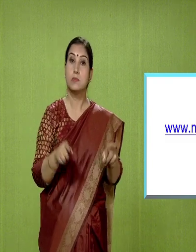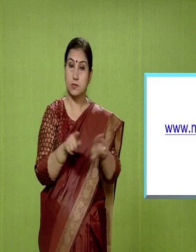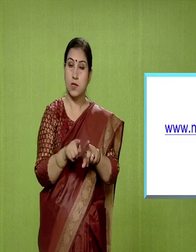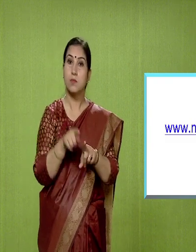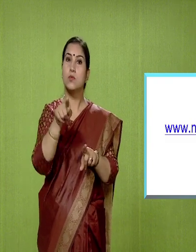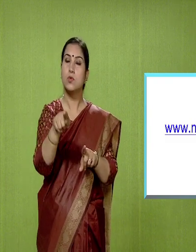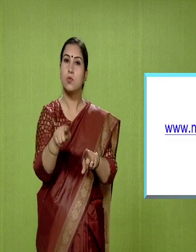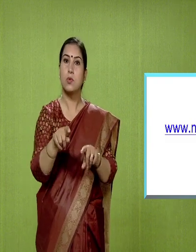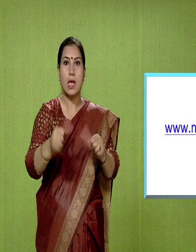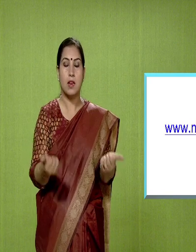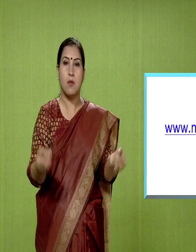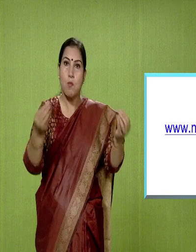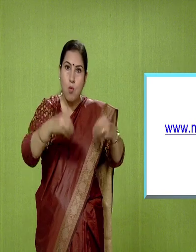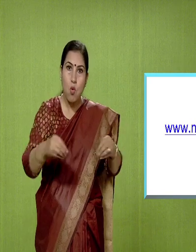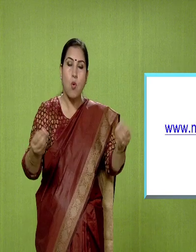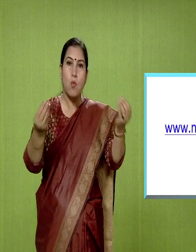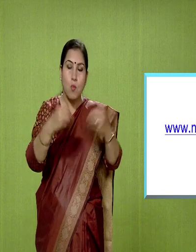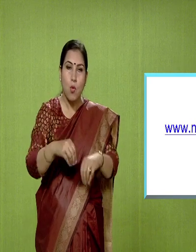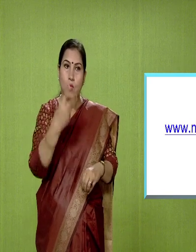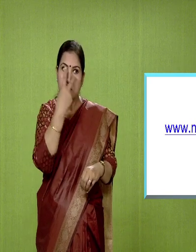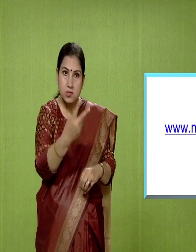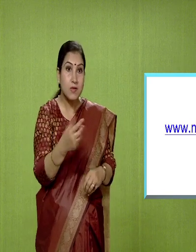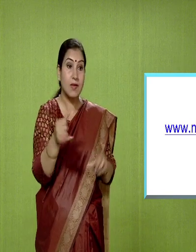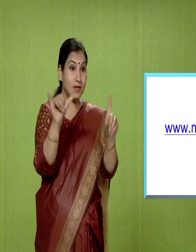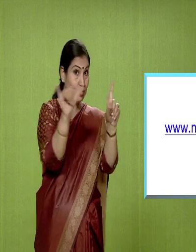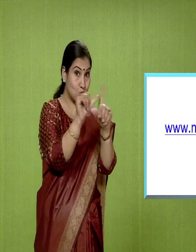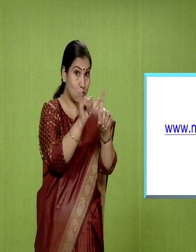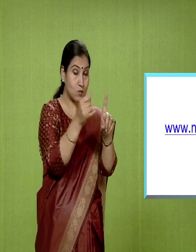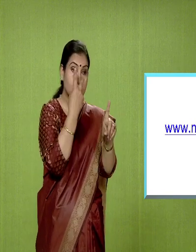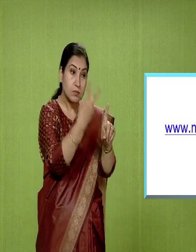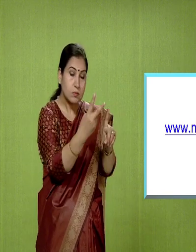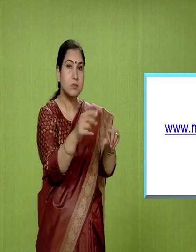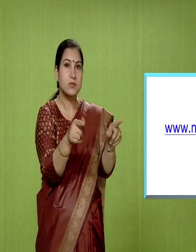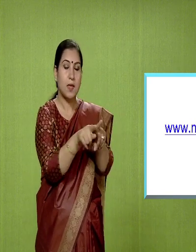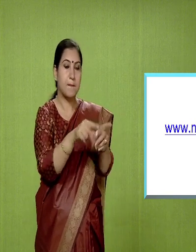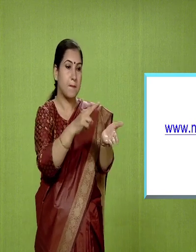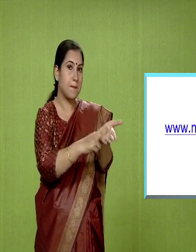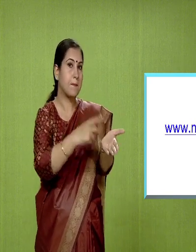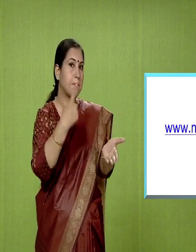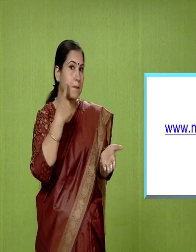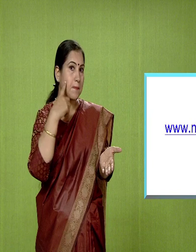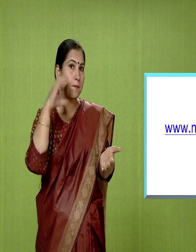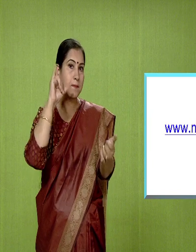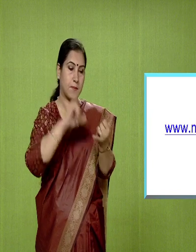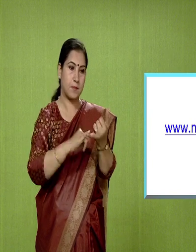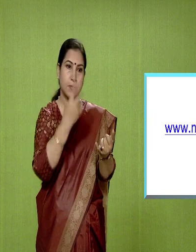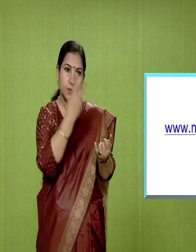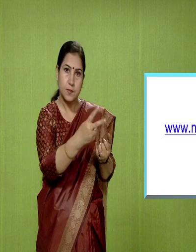Also, you can access the YouTube channel of NIOS for more and